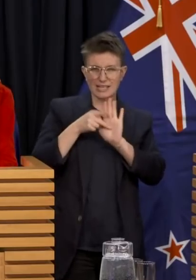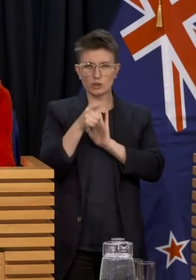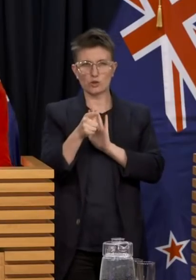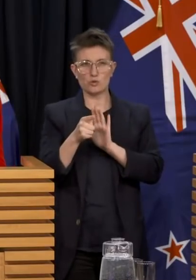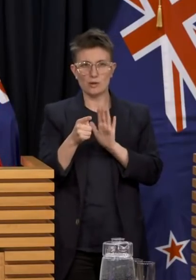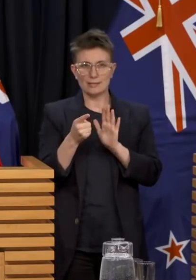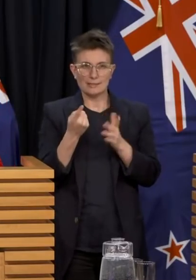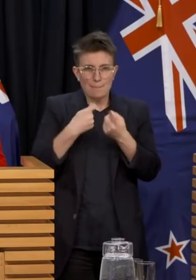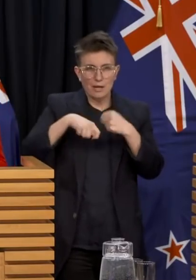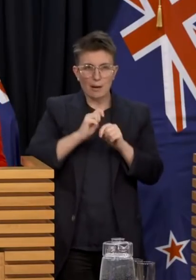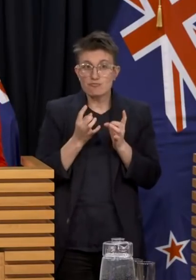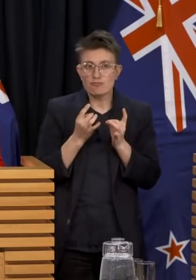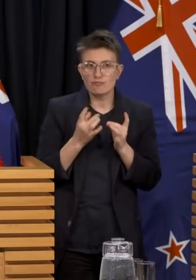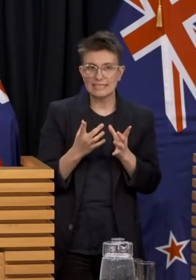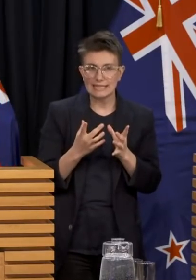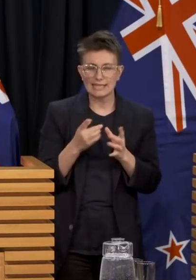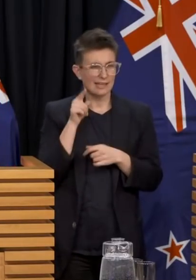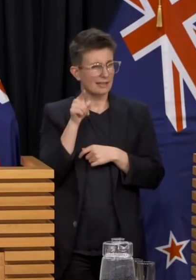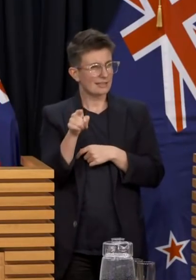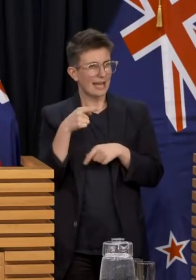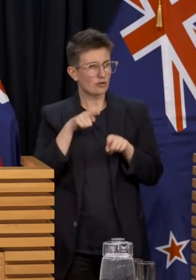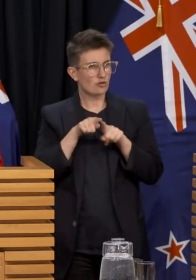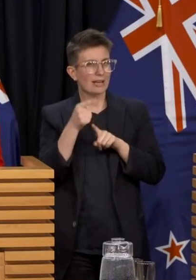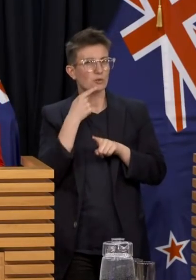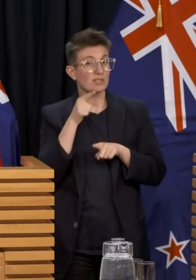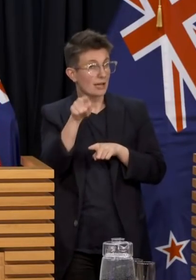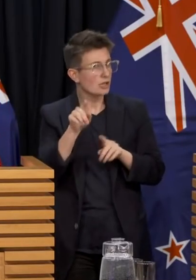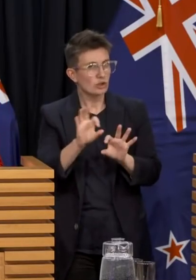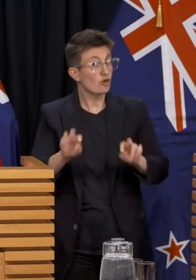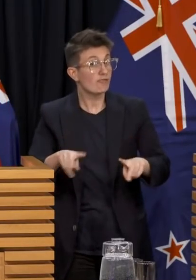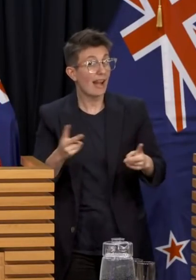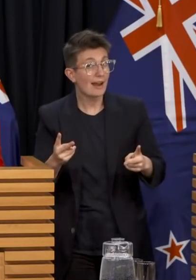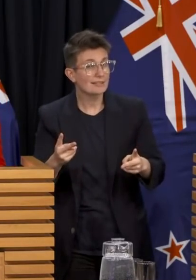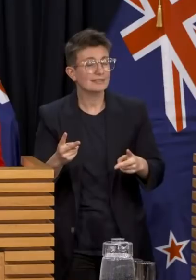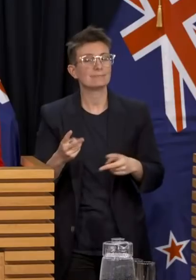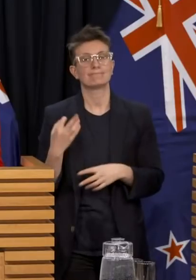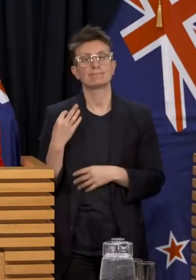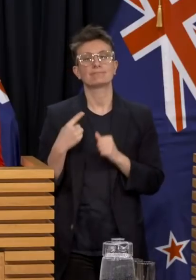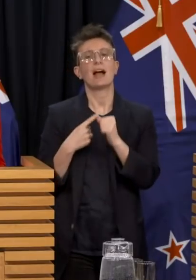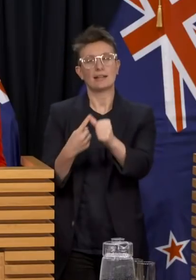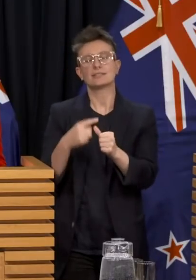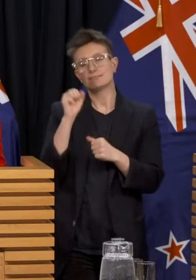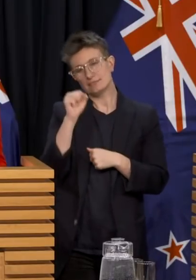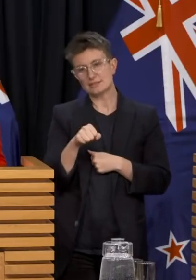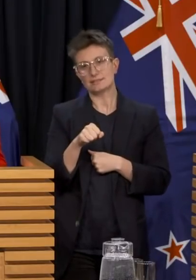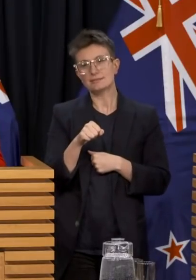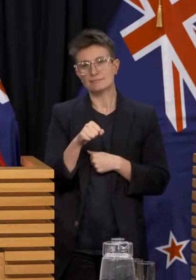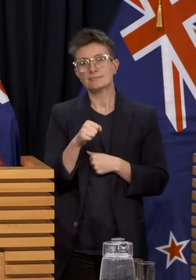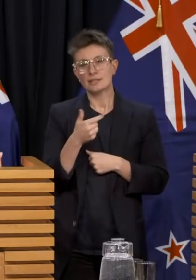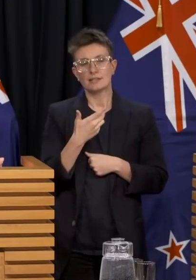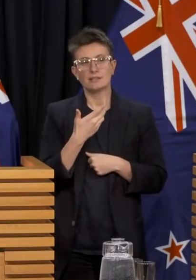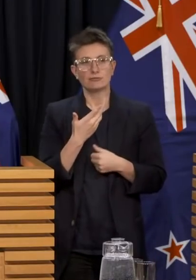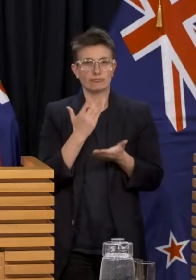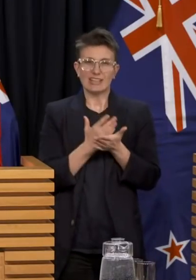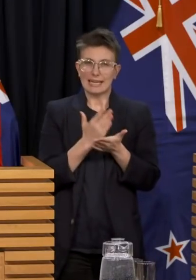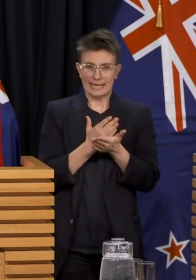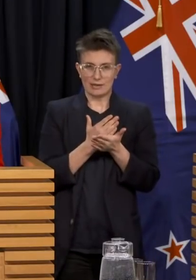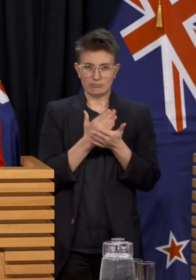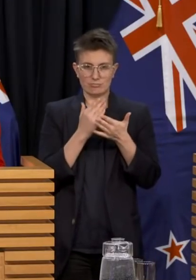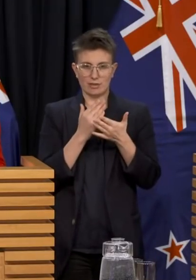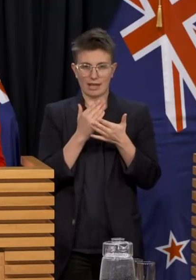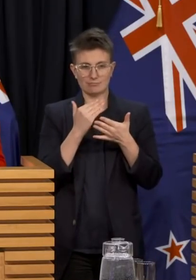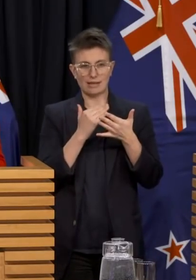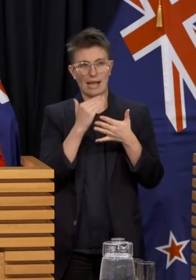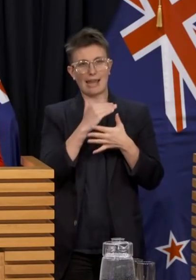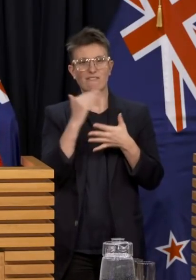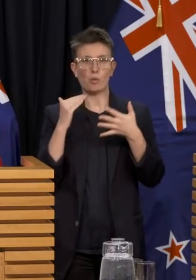so obviously when we moved into level 1, that was always our intent, was that those basics would be maintained, that if people are sick,